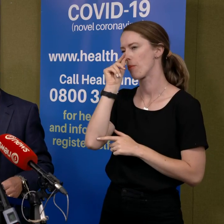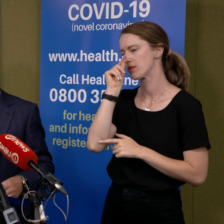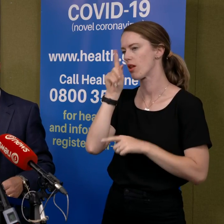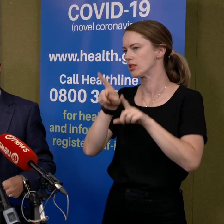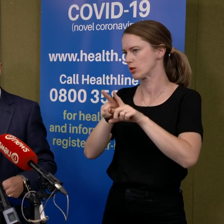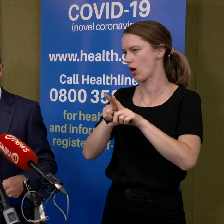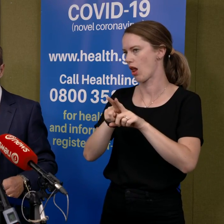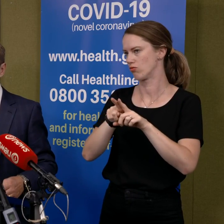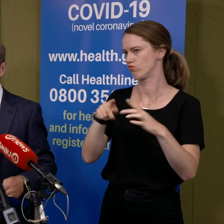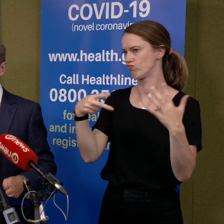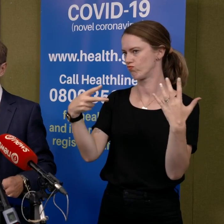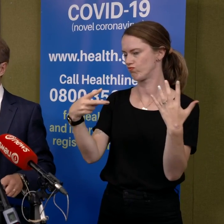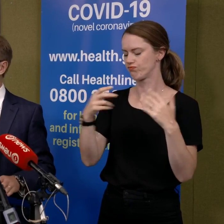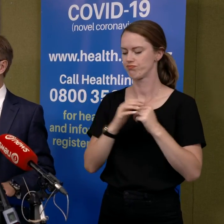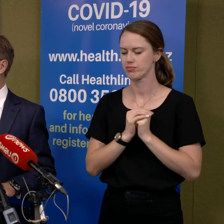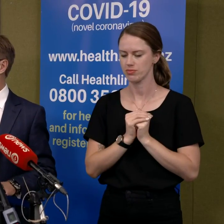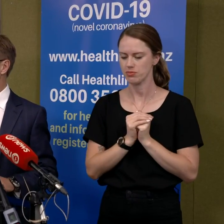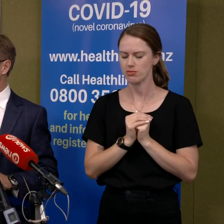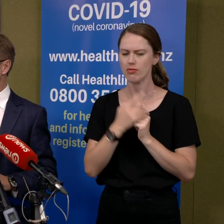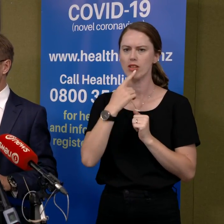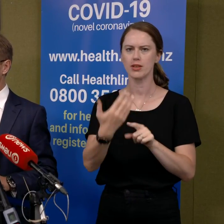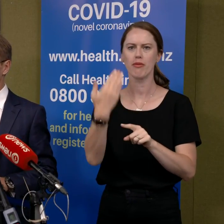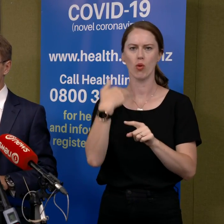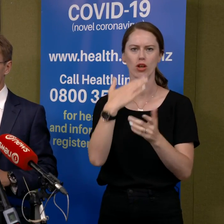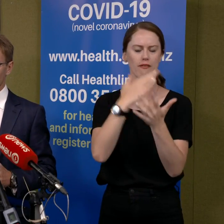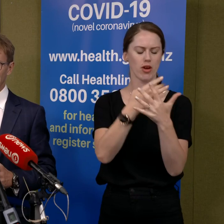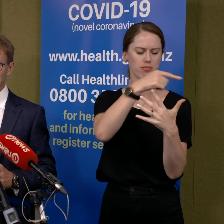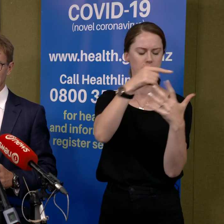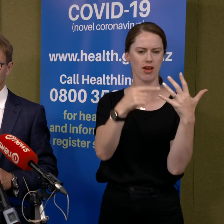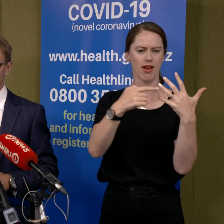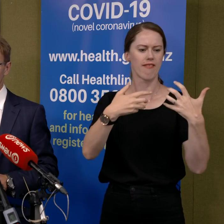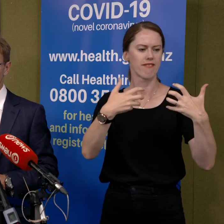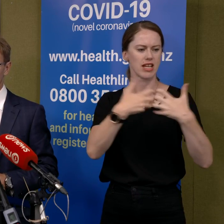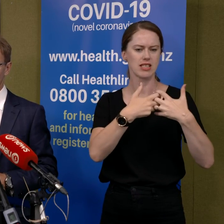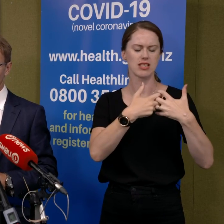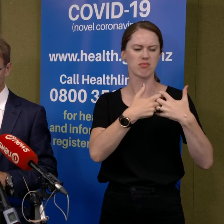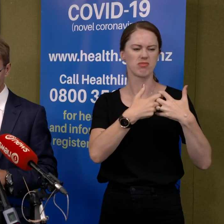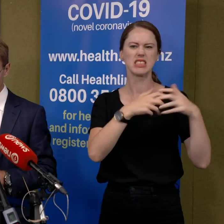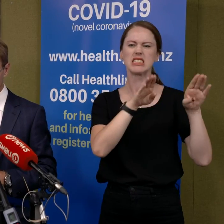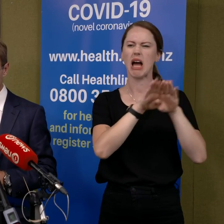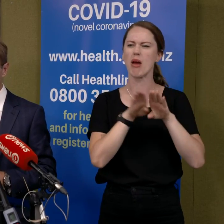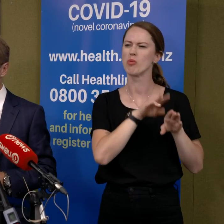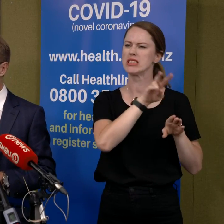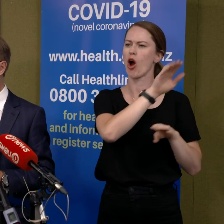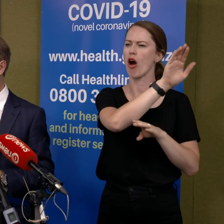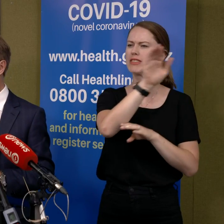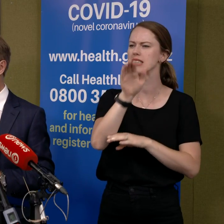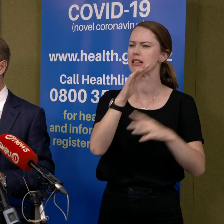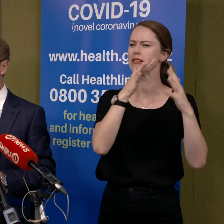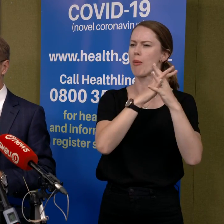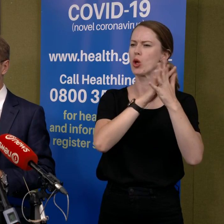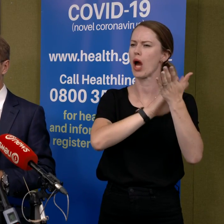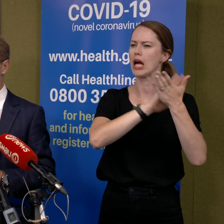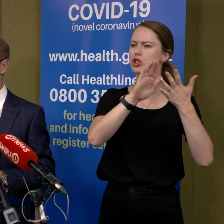cases. As I've mentioned before, these confirmed cases fit the pattern that the WHO is talking